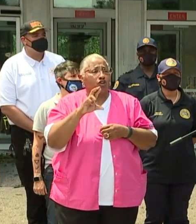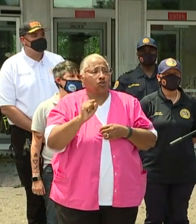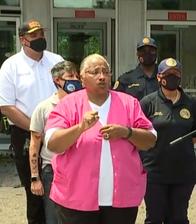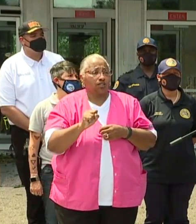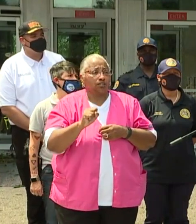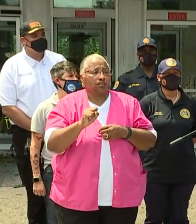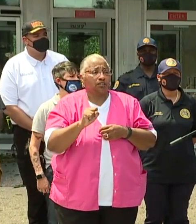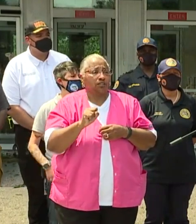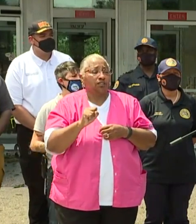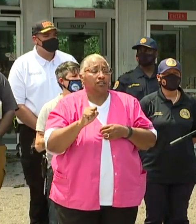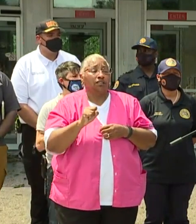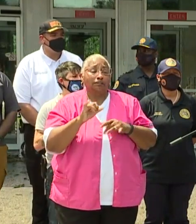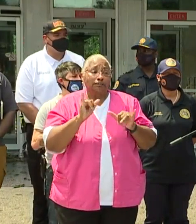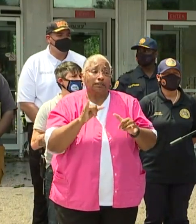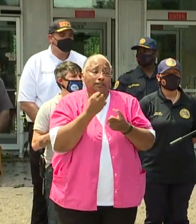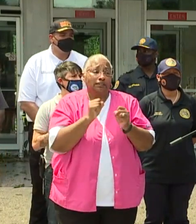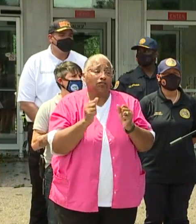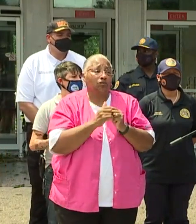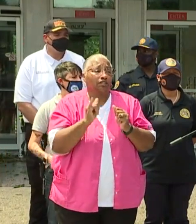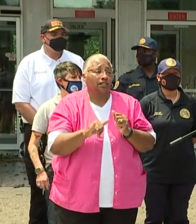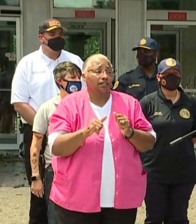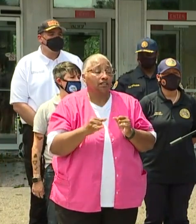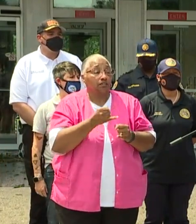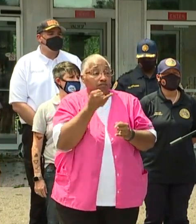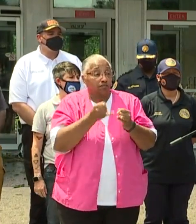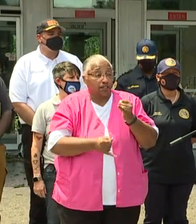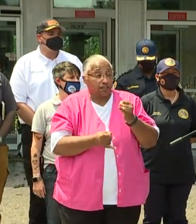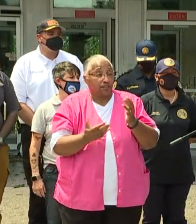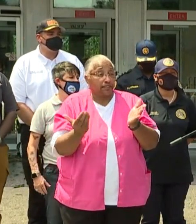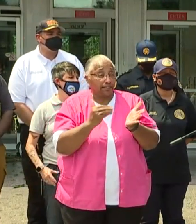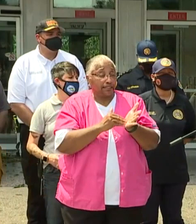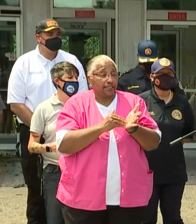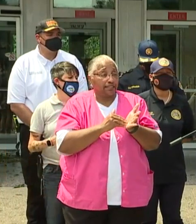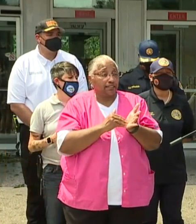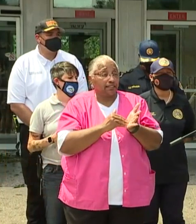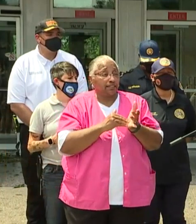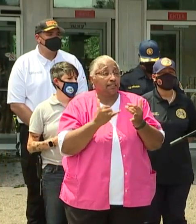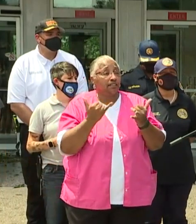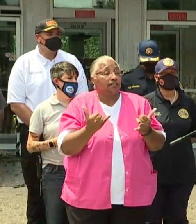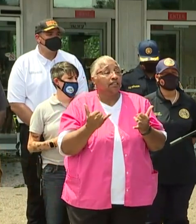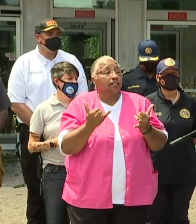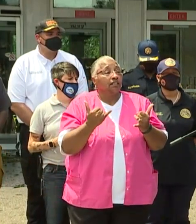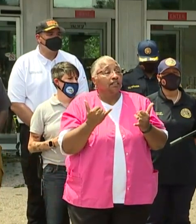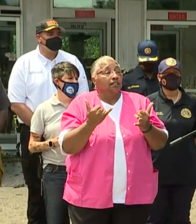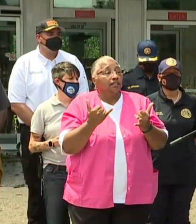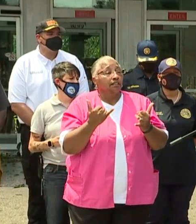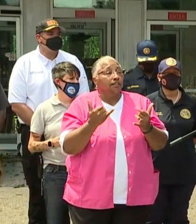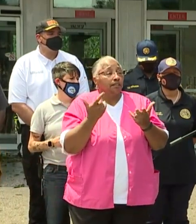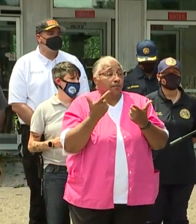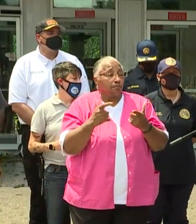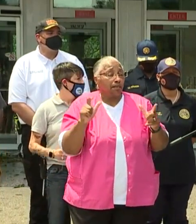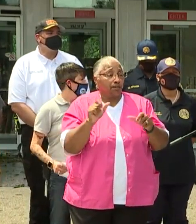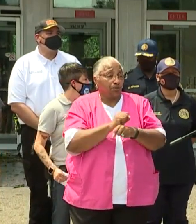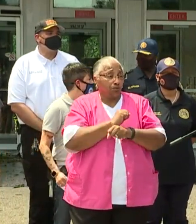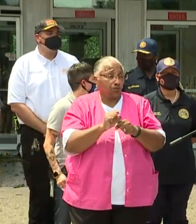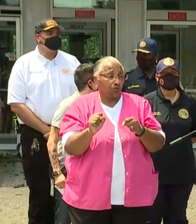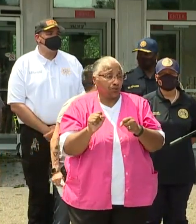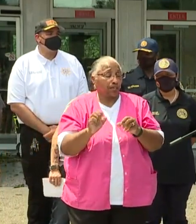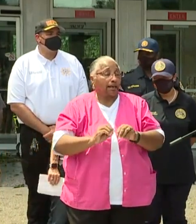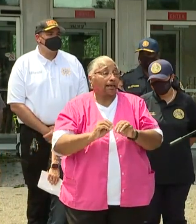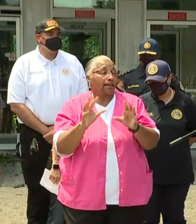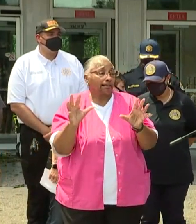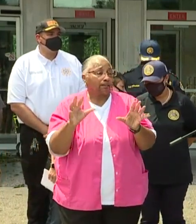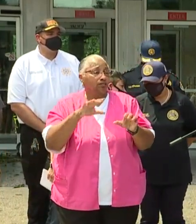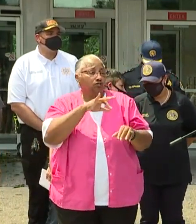complex tools. And then finally, again, this is a massive effort of clearing